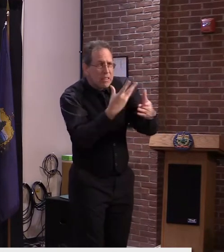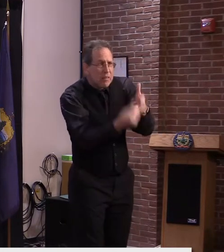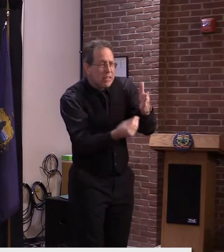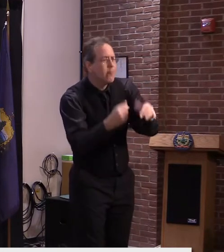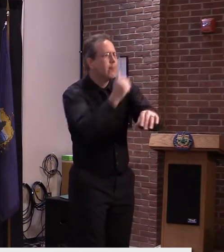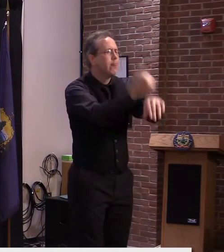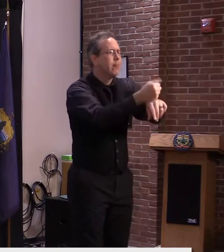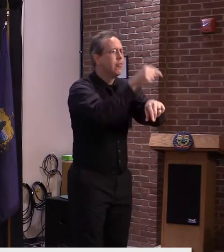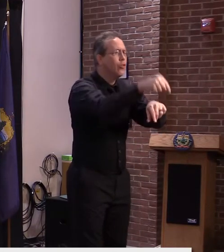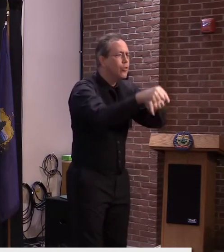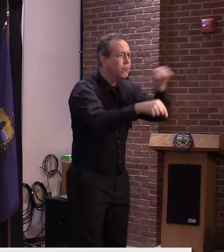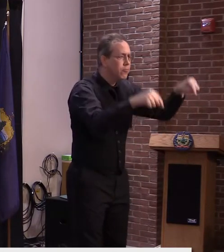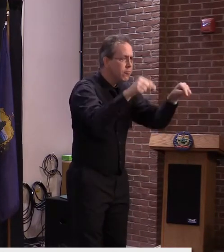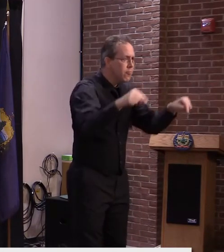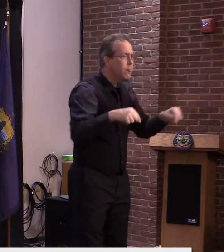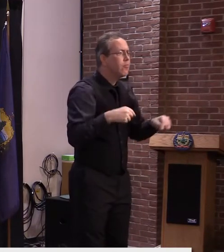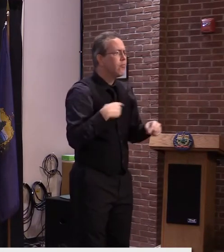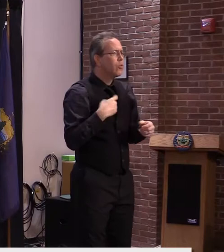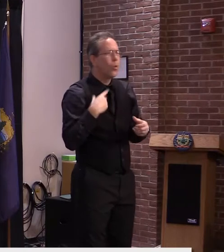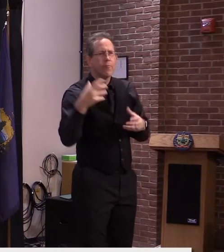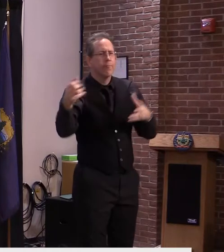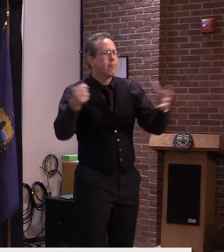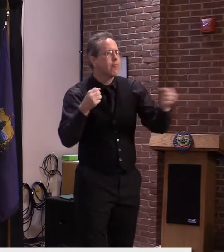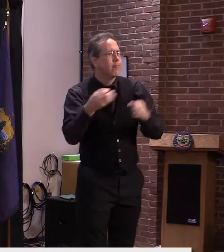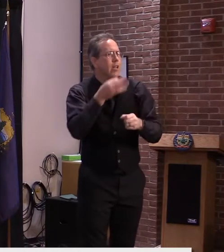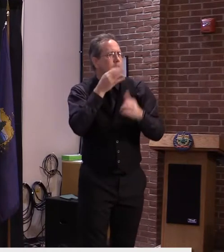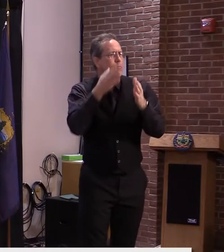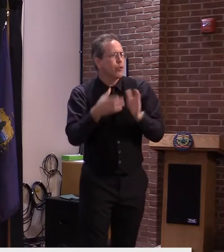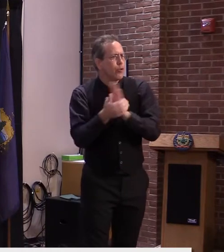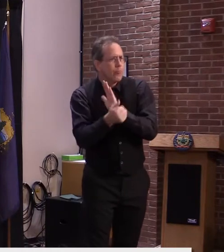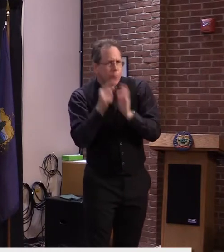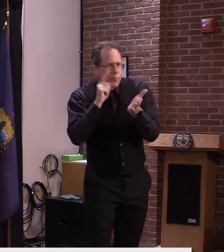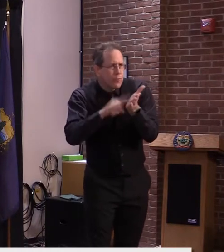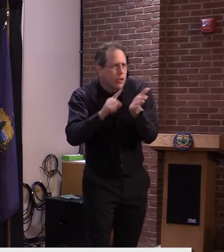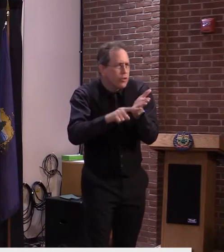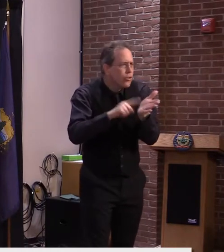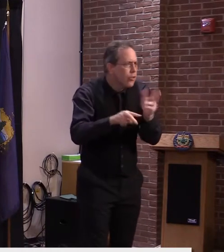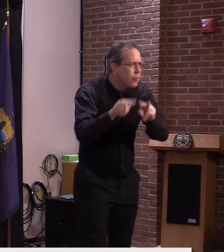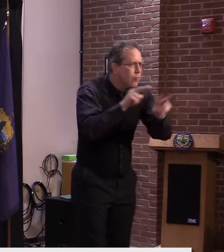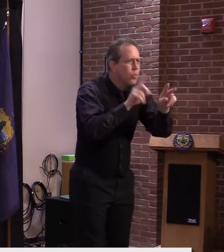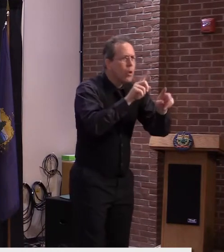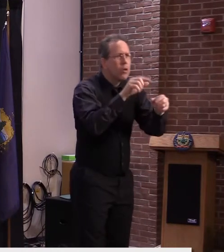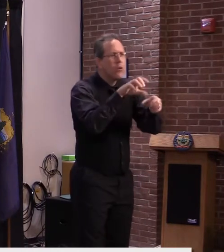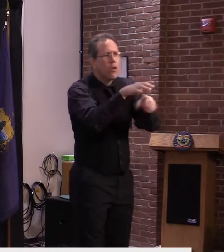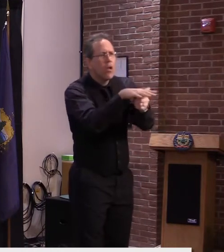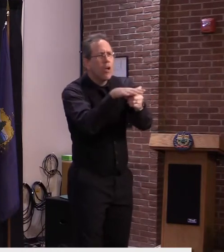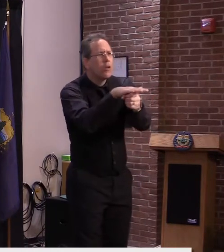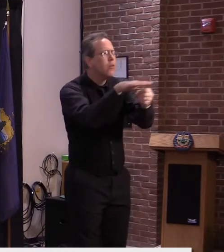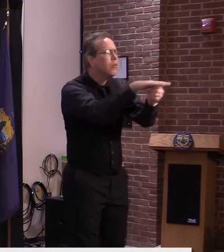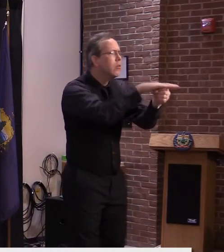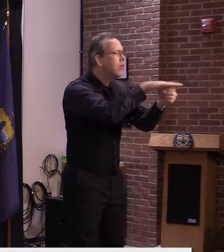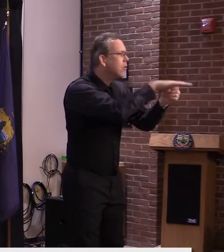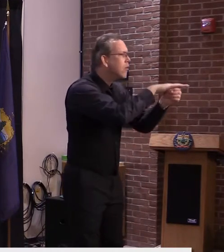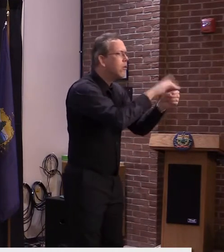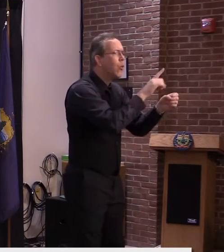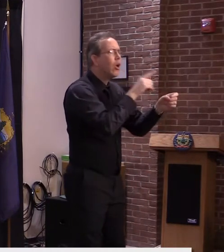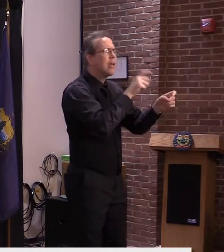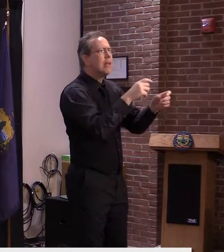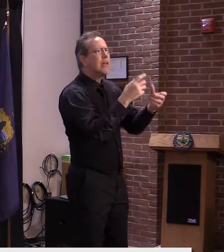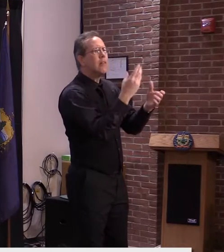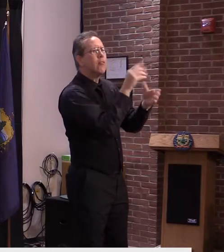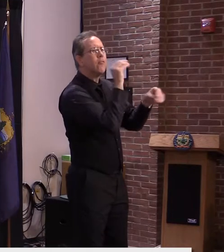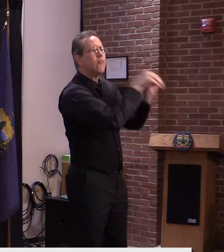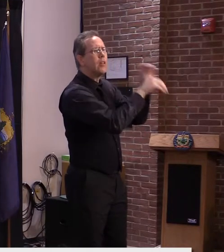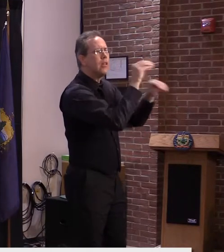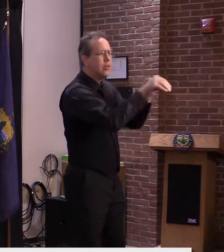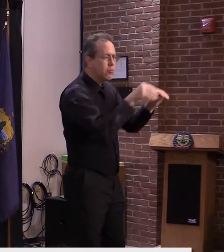by experts under contract with the department using fresh cell coverage data collected through a new drive test that updates the extensive testing